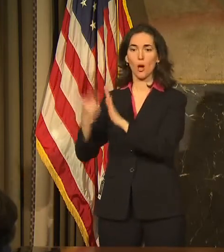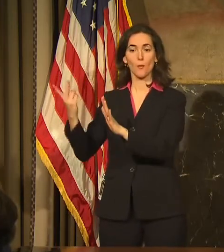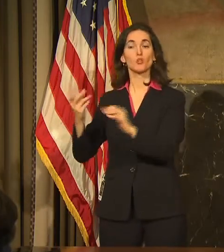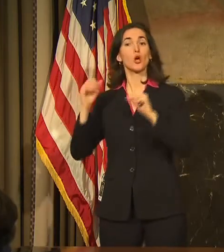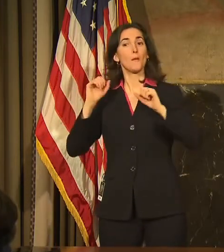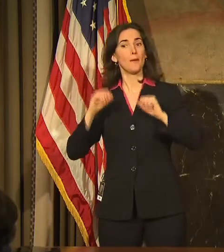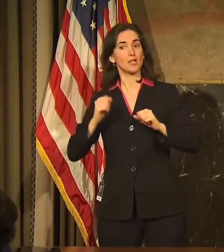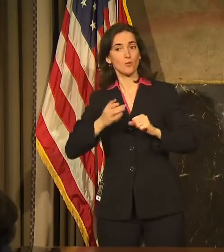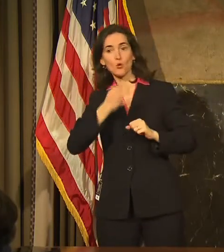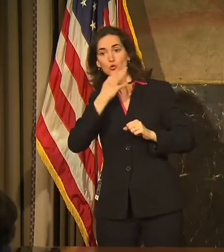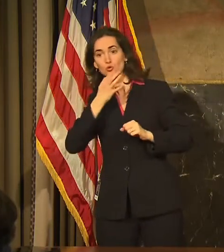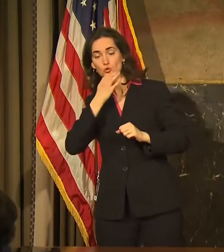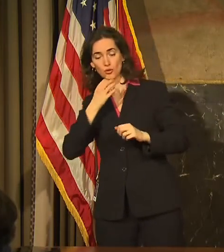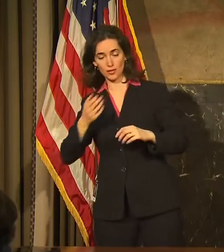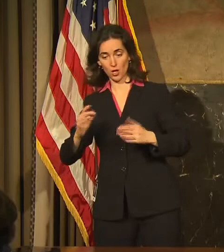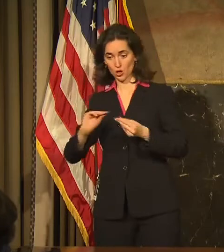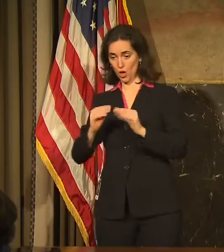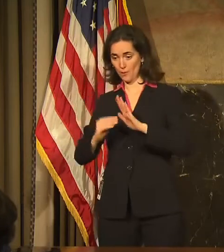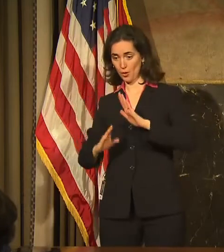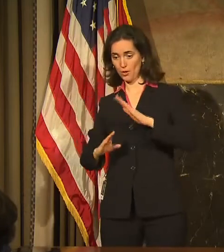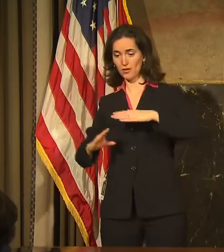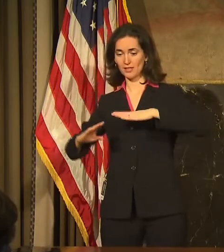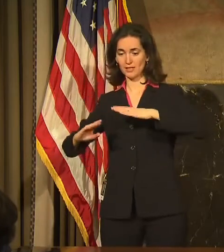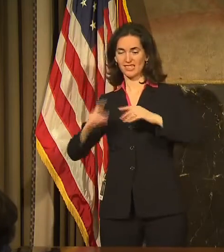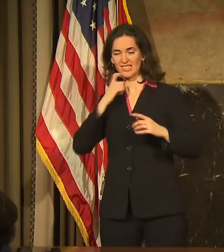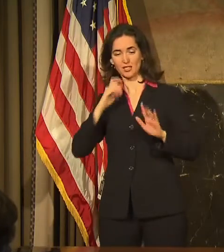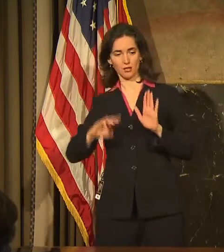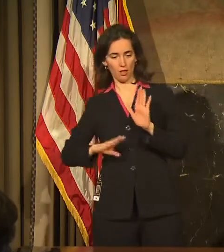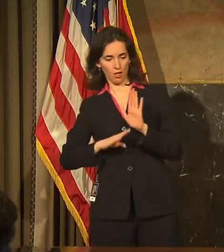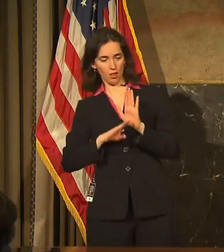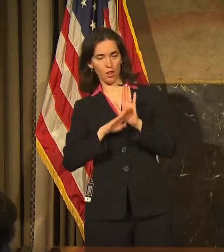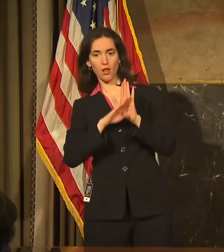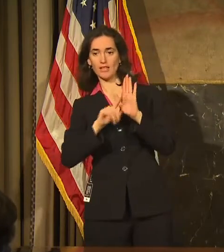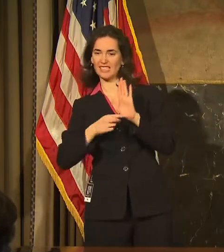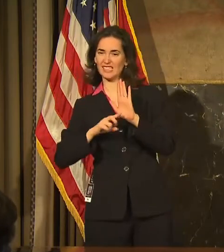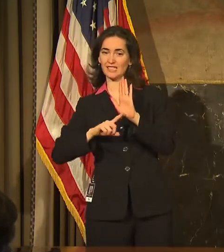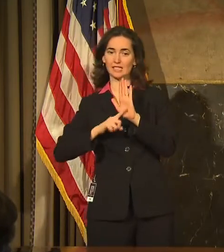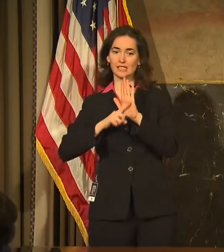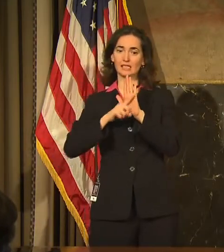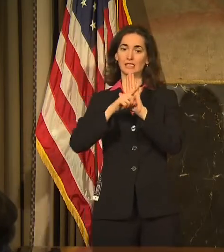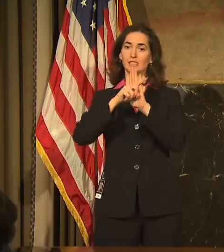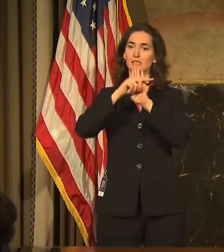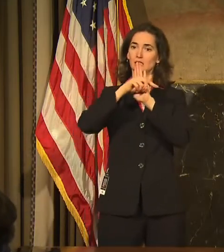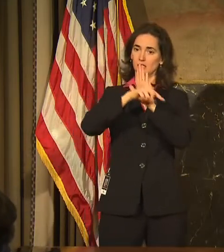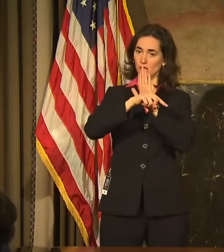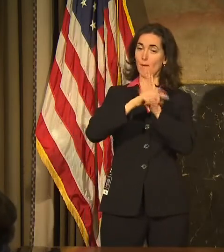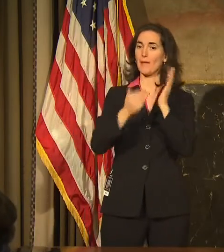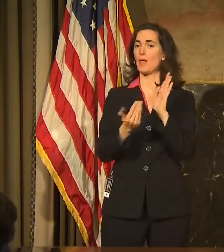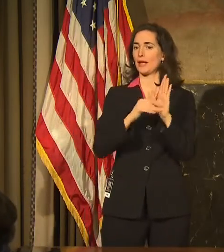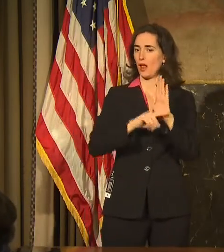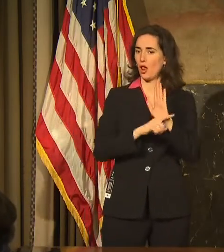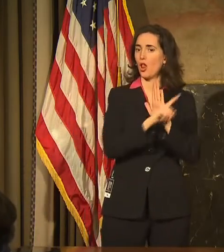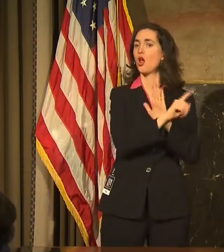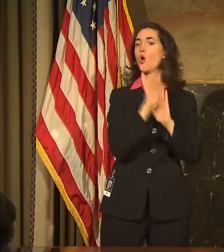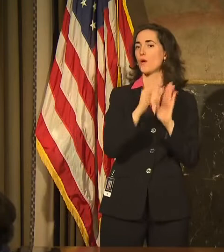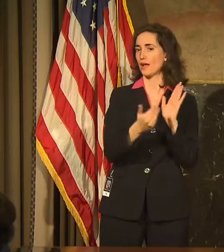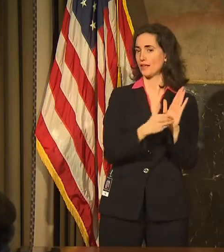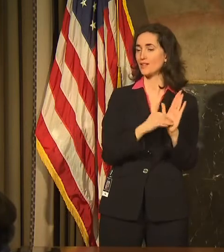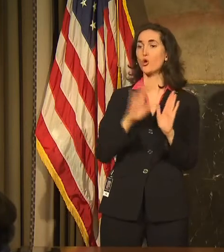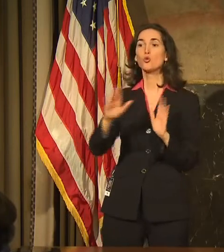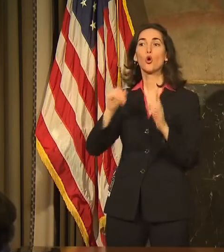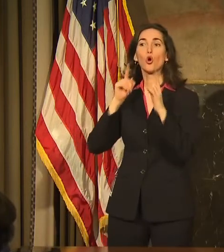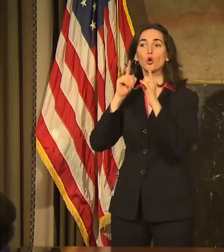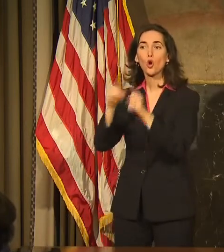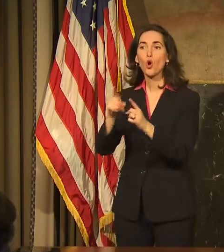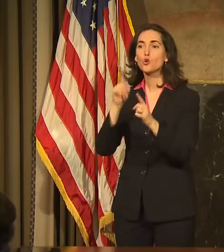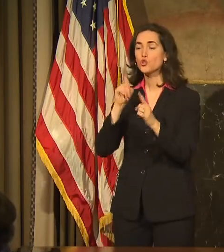spike in our future, and our goal right now, in addition to keeping yourself and your family safe, should be to drive transmission